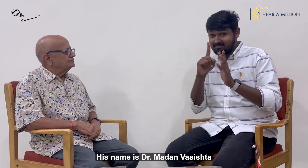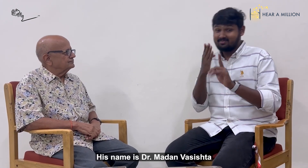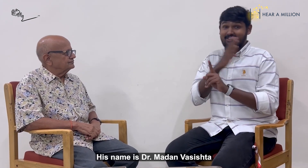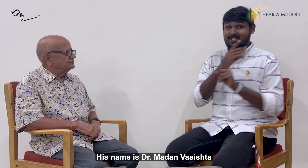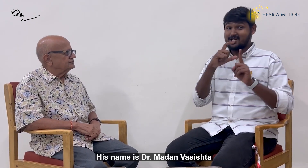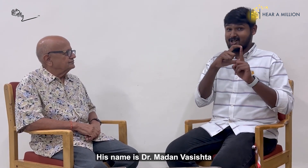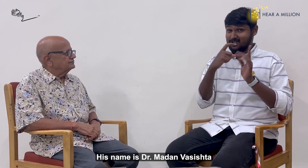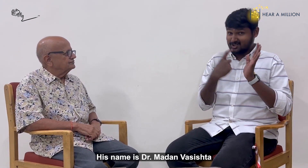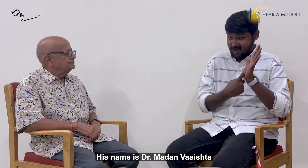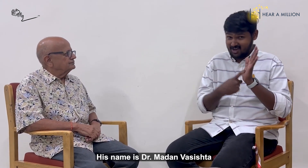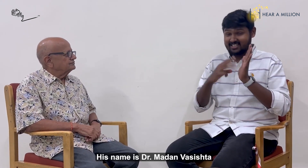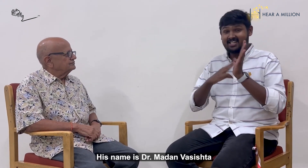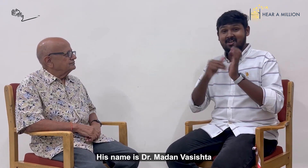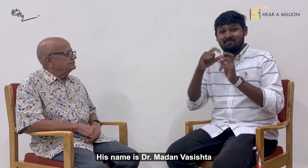Vasishta.